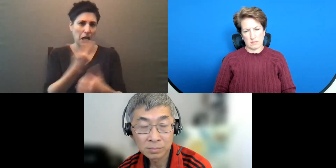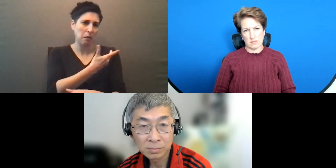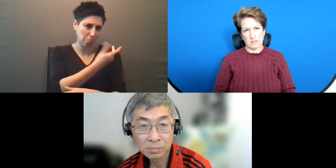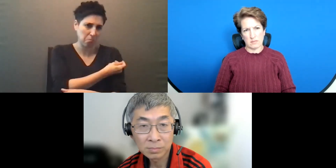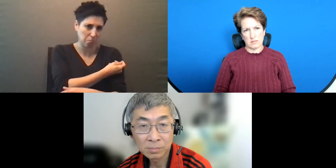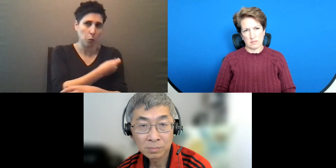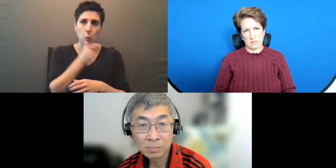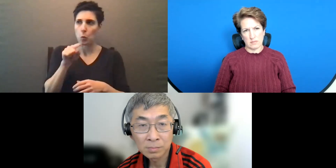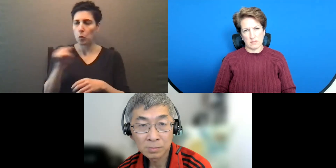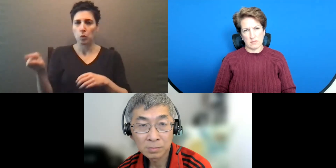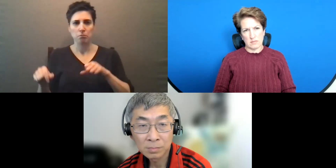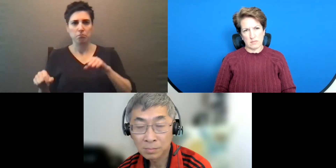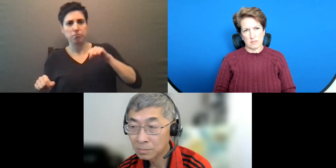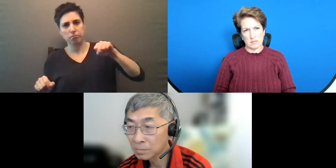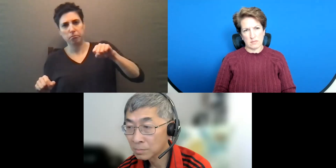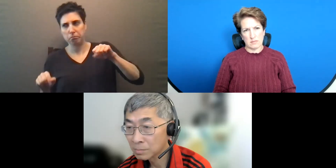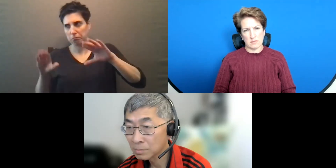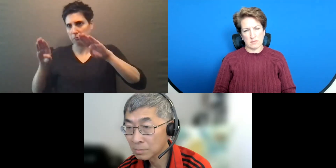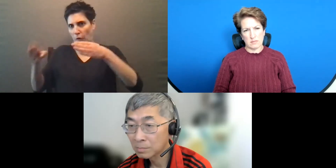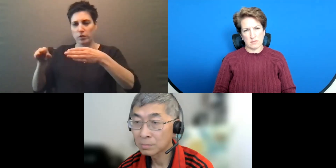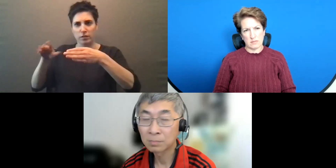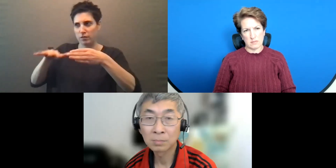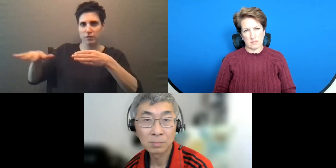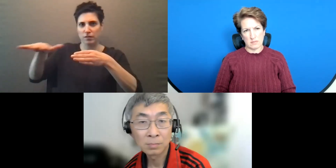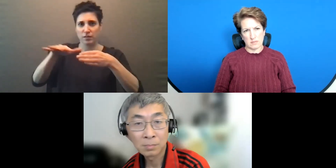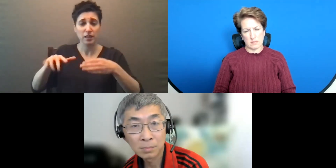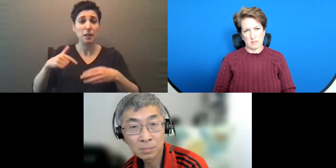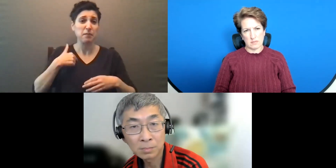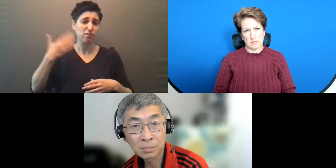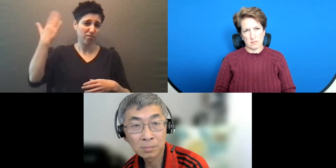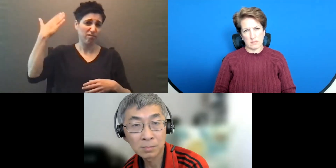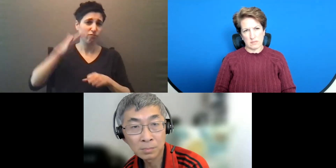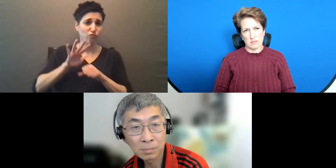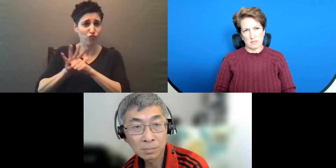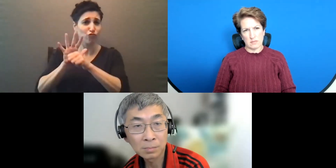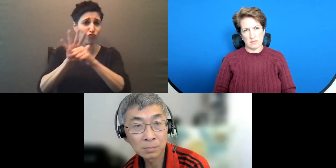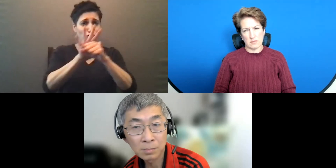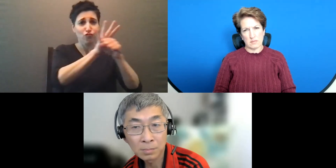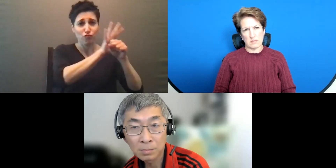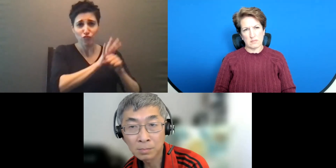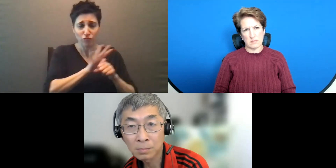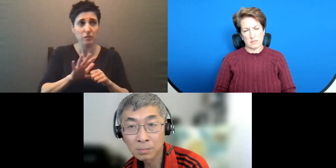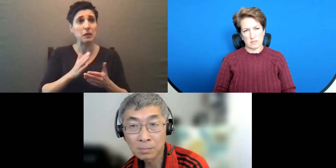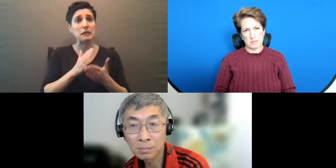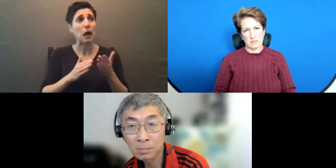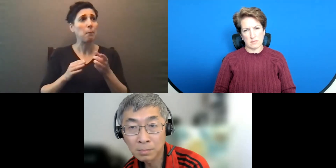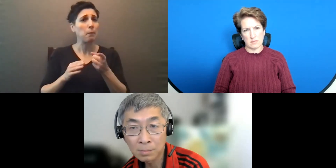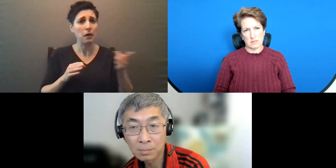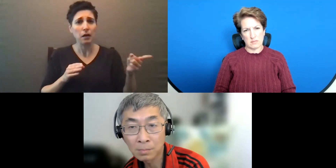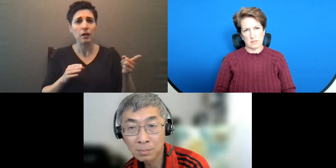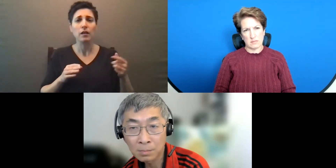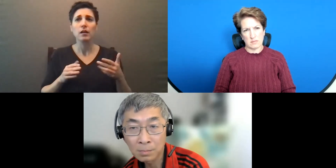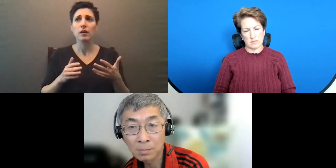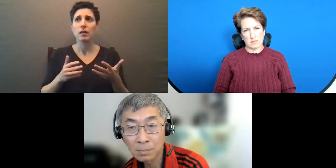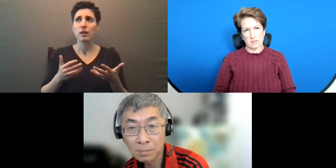mainly, but during my experience, you know, when I was doing outreach, I have got some questions about how we can take care of